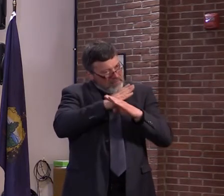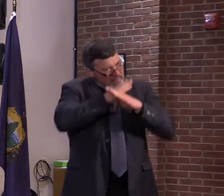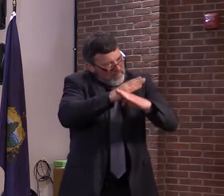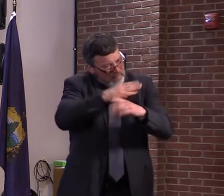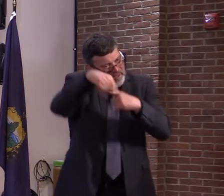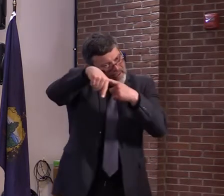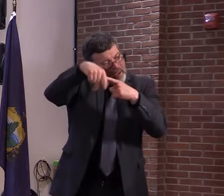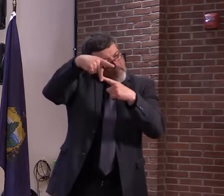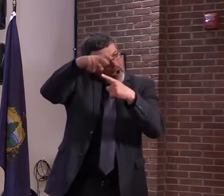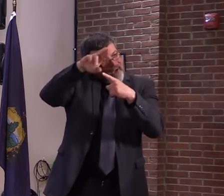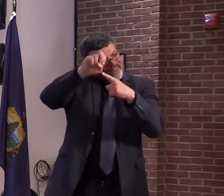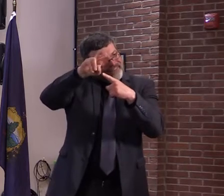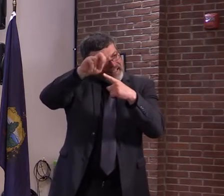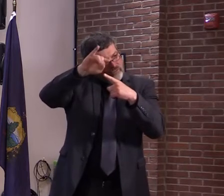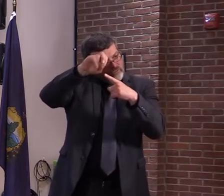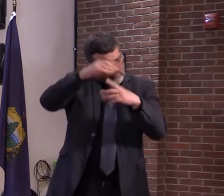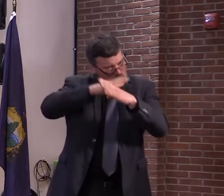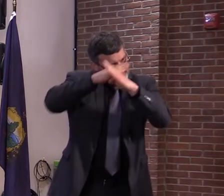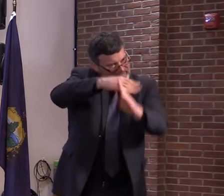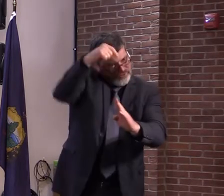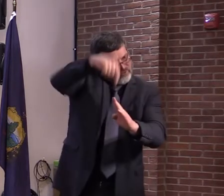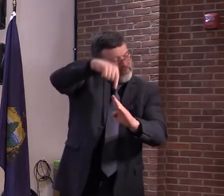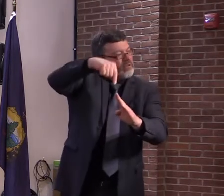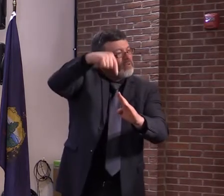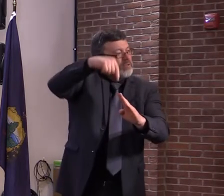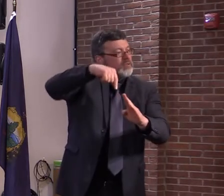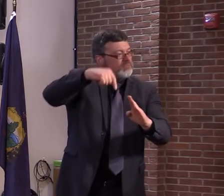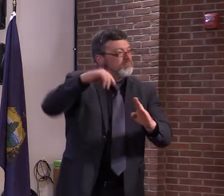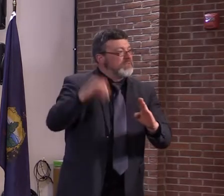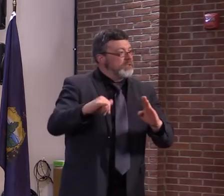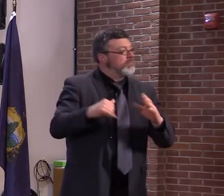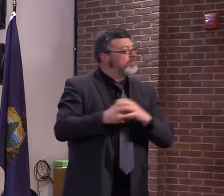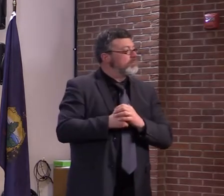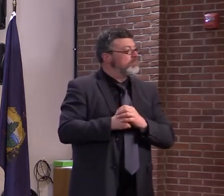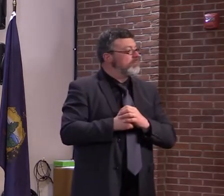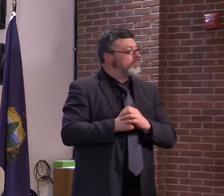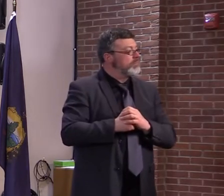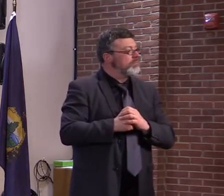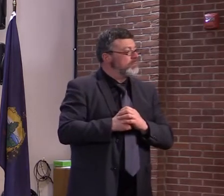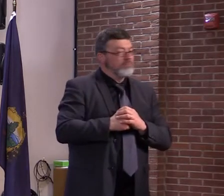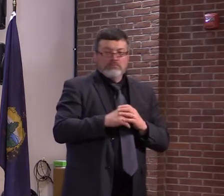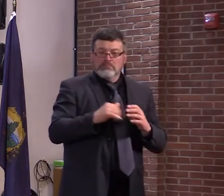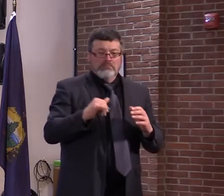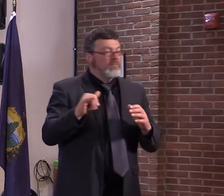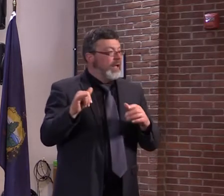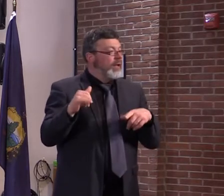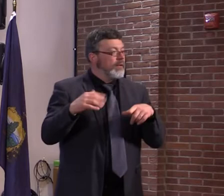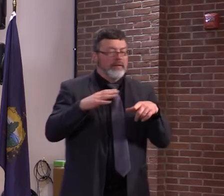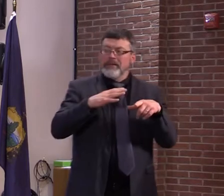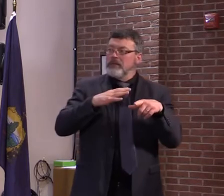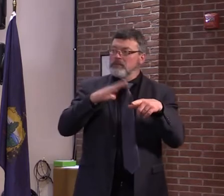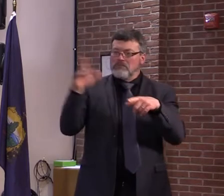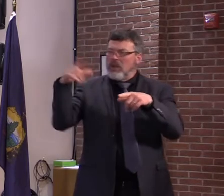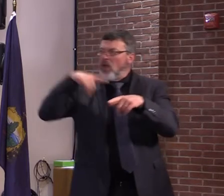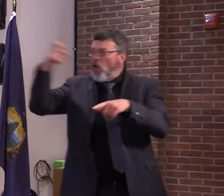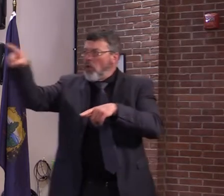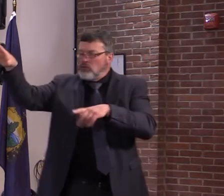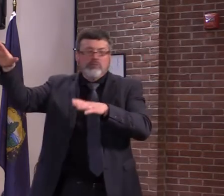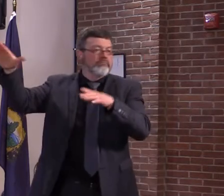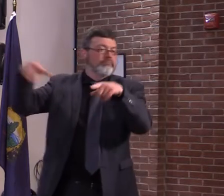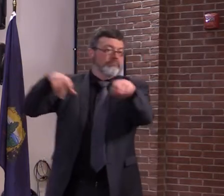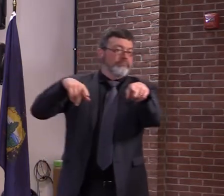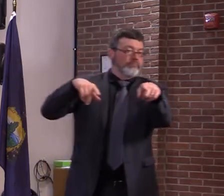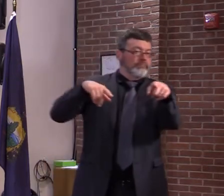just opioids. If opioid-related deaths decrease within 500 meters of the safe injection